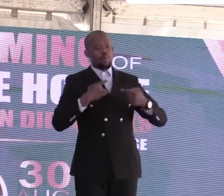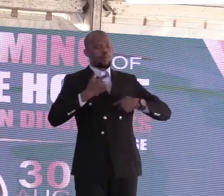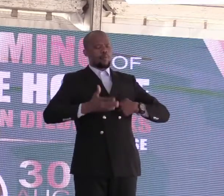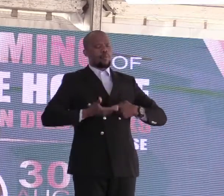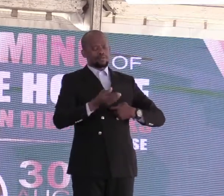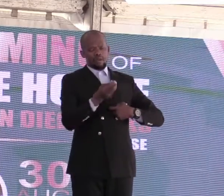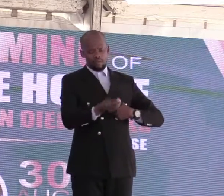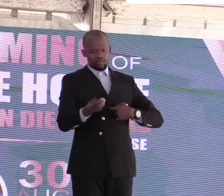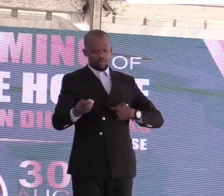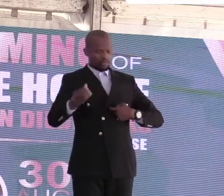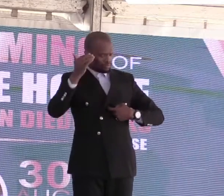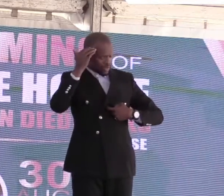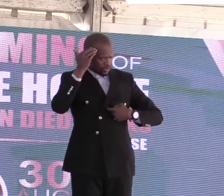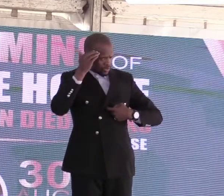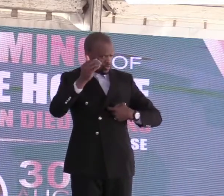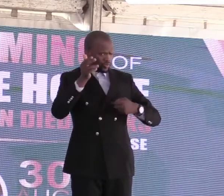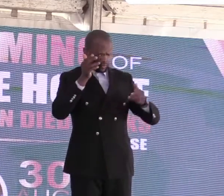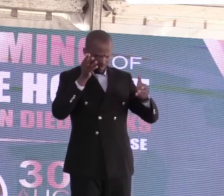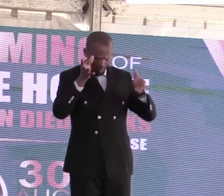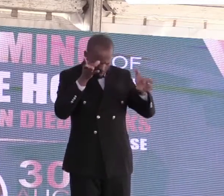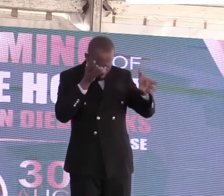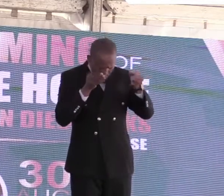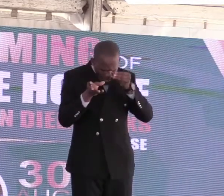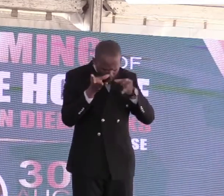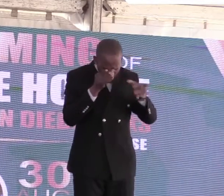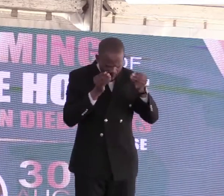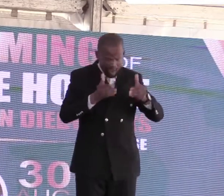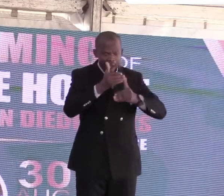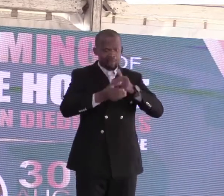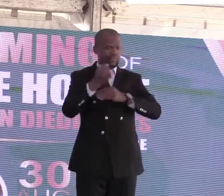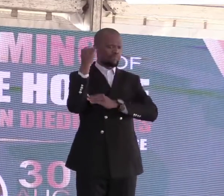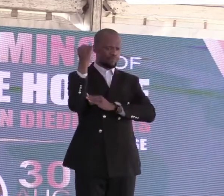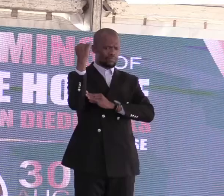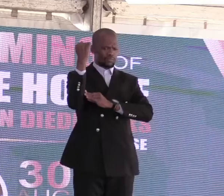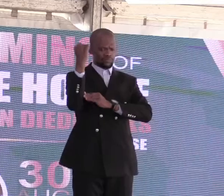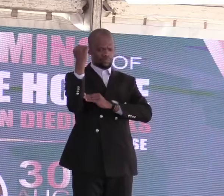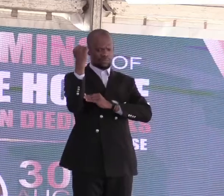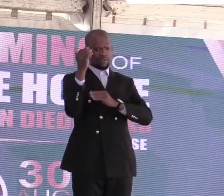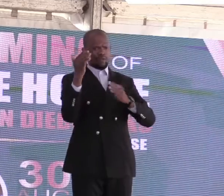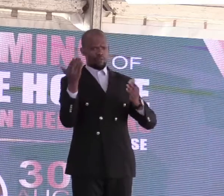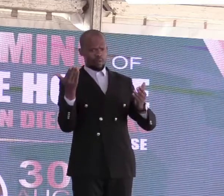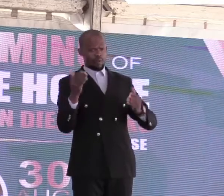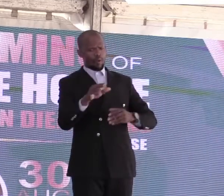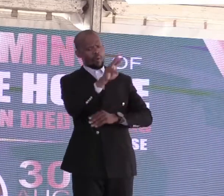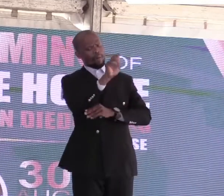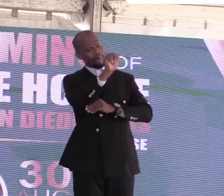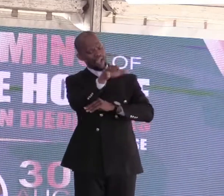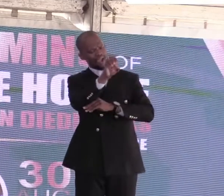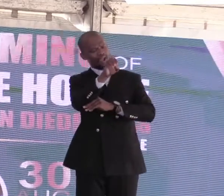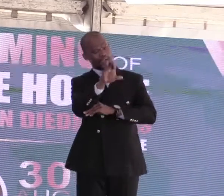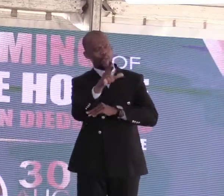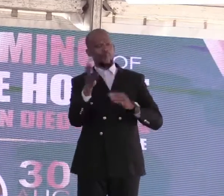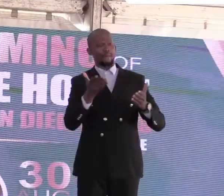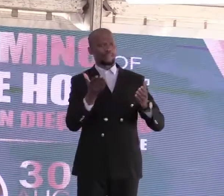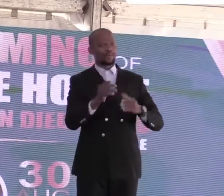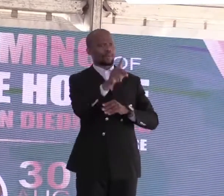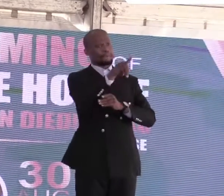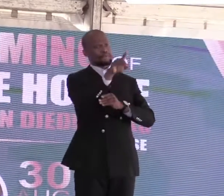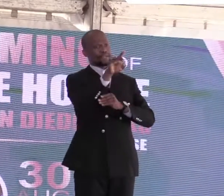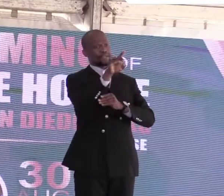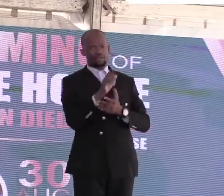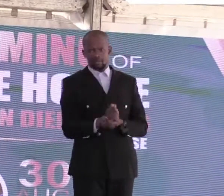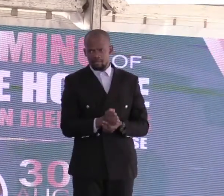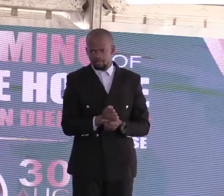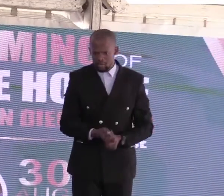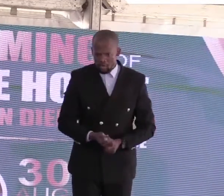our children to learn of how, after a protest against the mayor of Port Elizabeth, Mama Diedericks